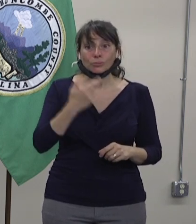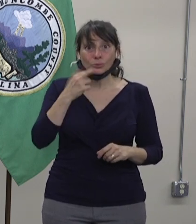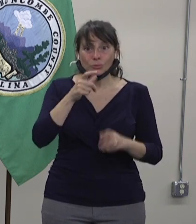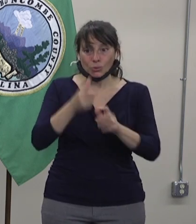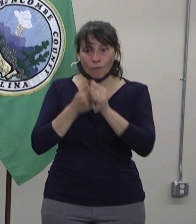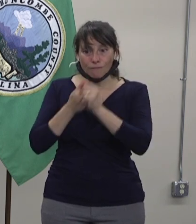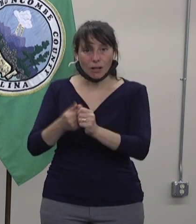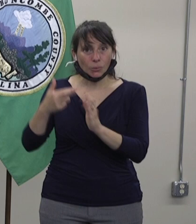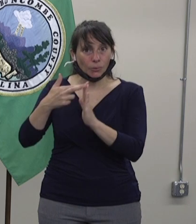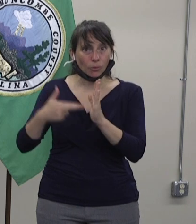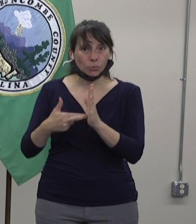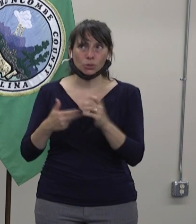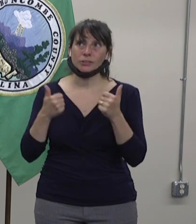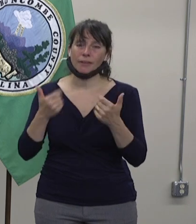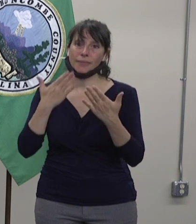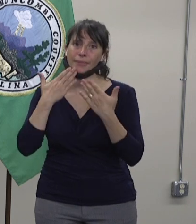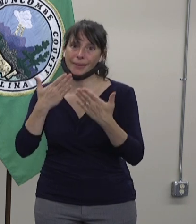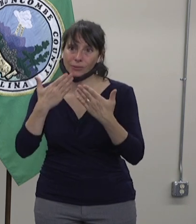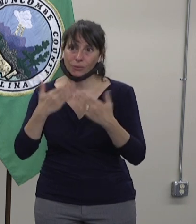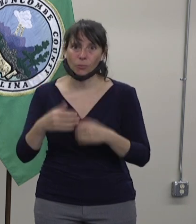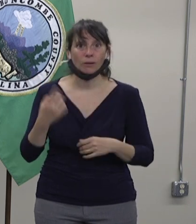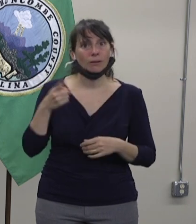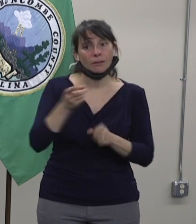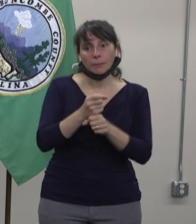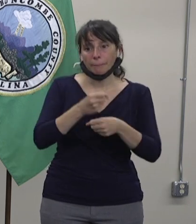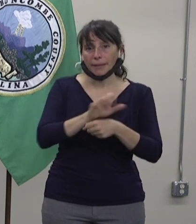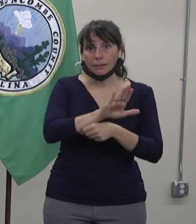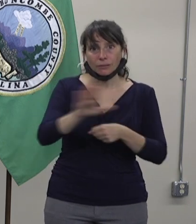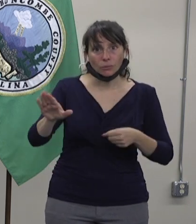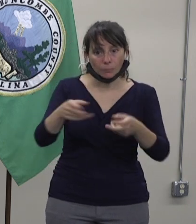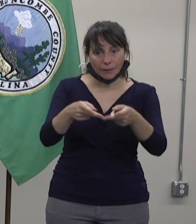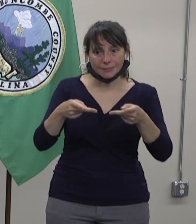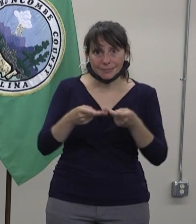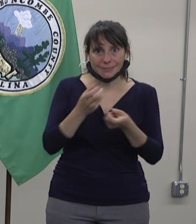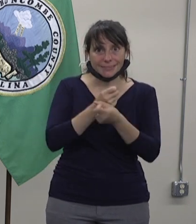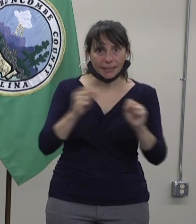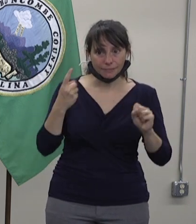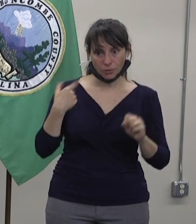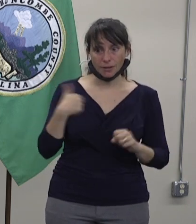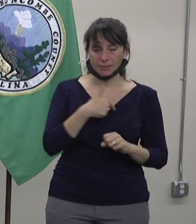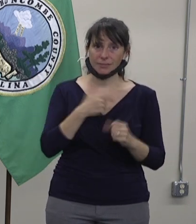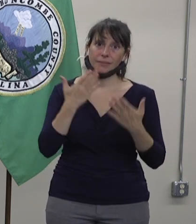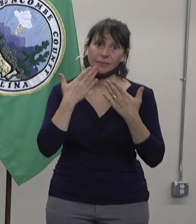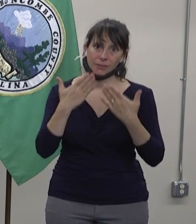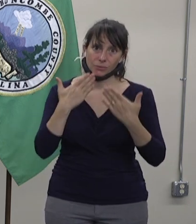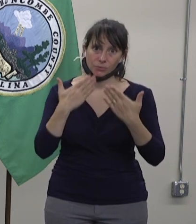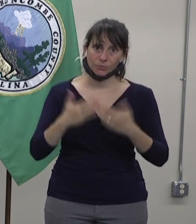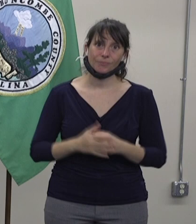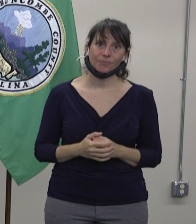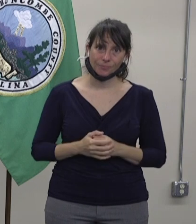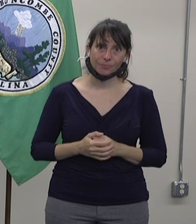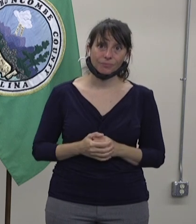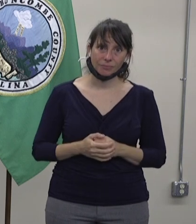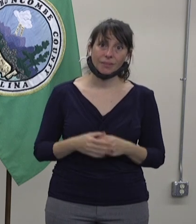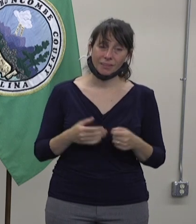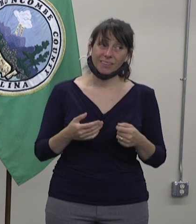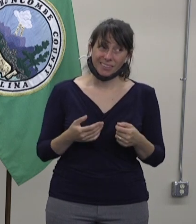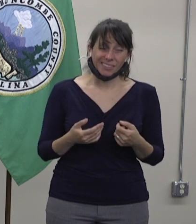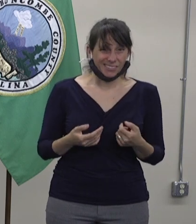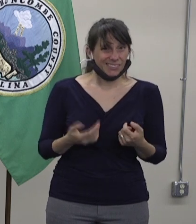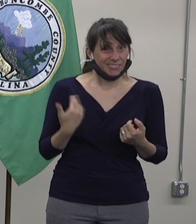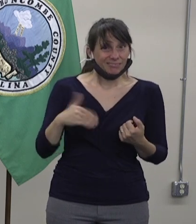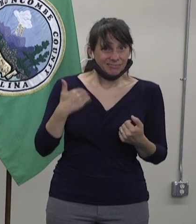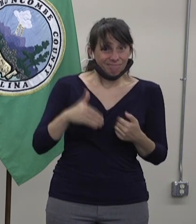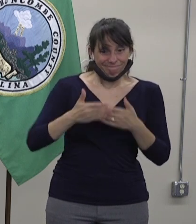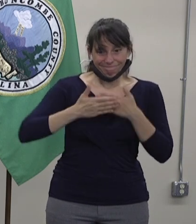very hard to make their spaces a safe place for the community, we thank you too. We have some big hurdles ahead of